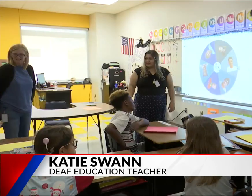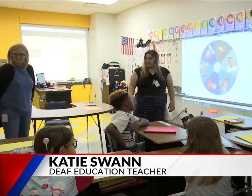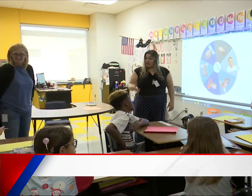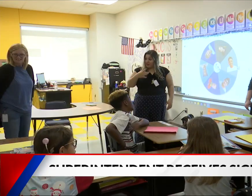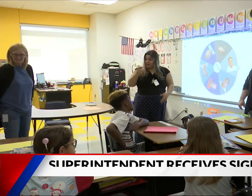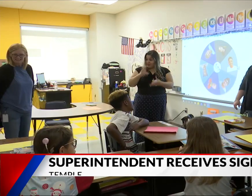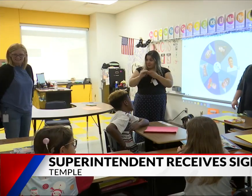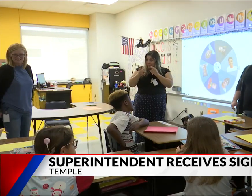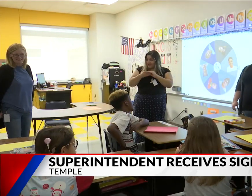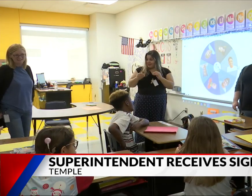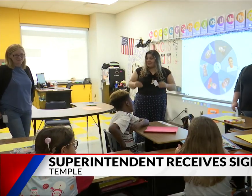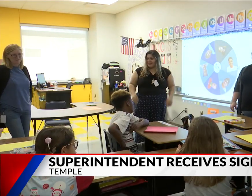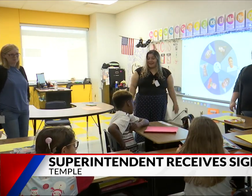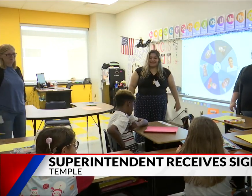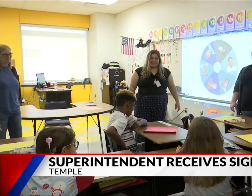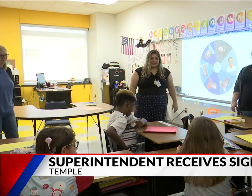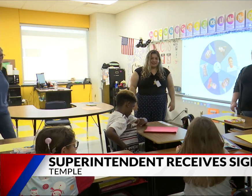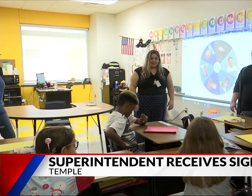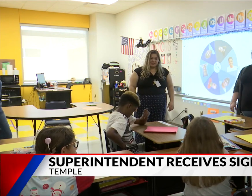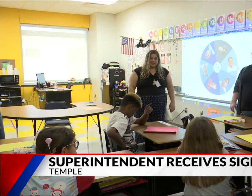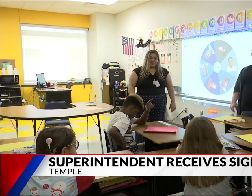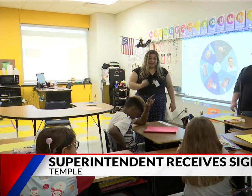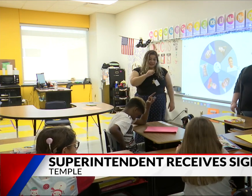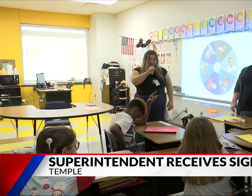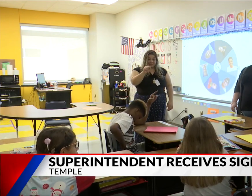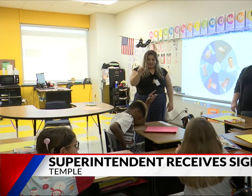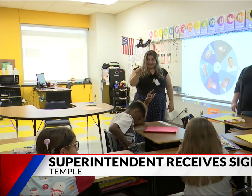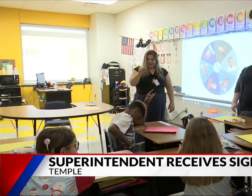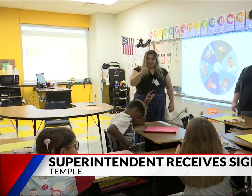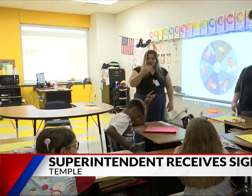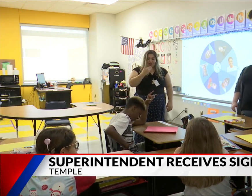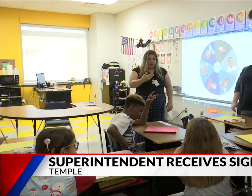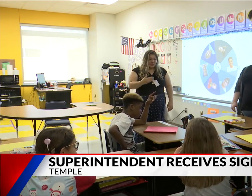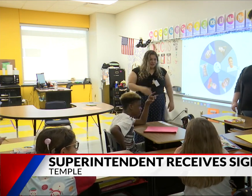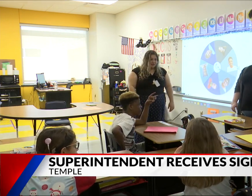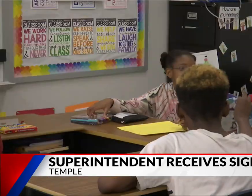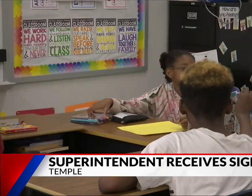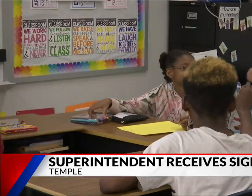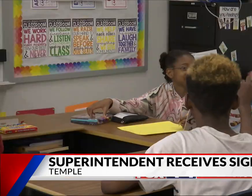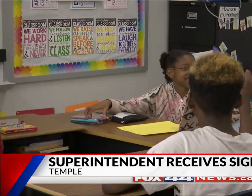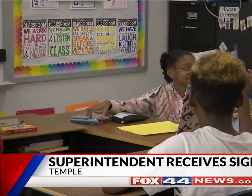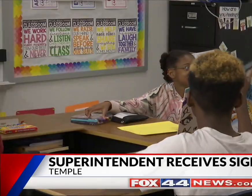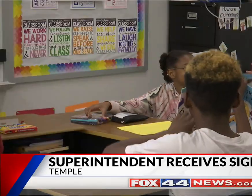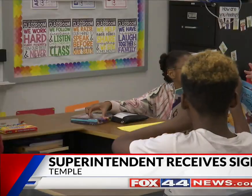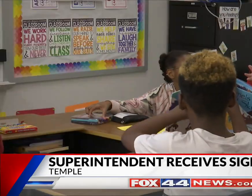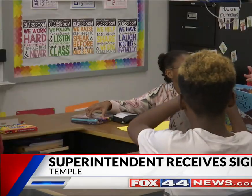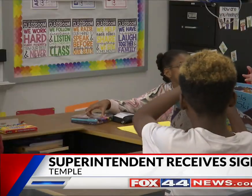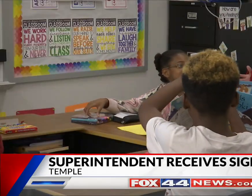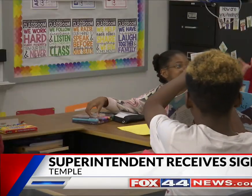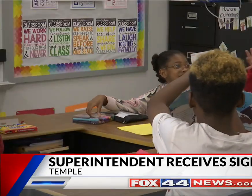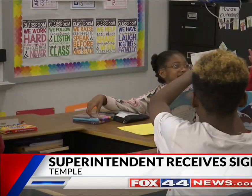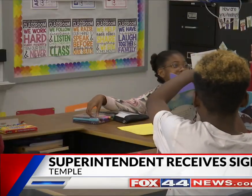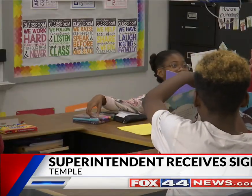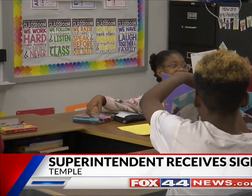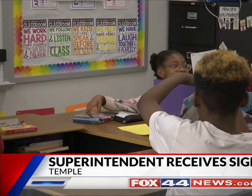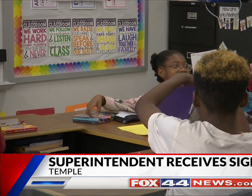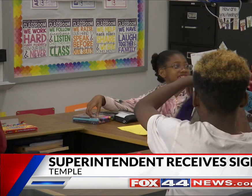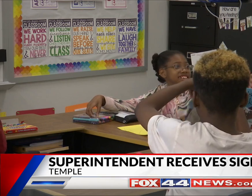Sign names are a part of deaf culture and can only be given by a deaf person. Dr. Ott wanted a sign name and the students wanted